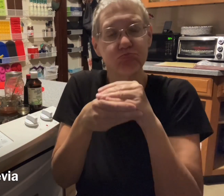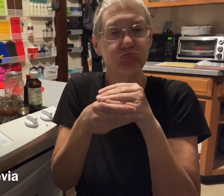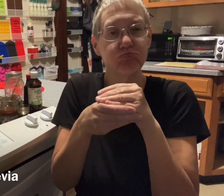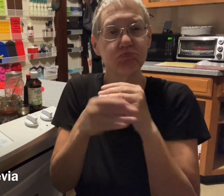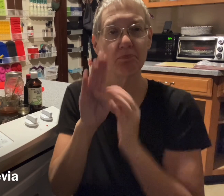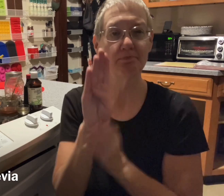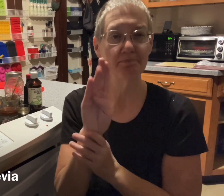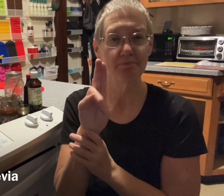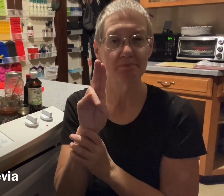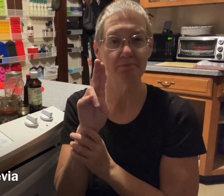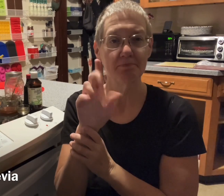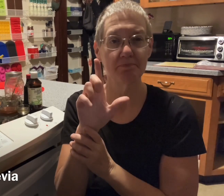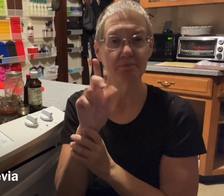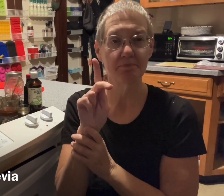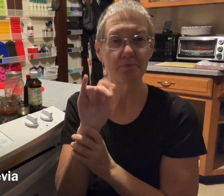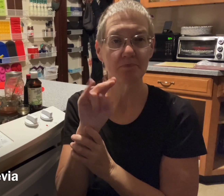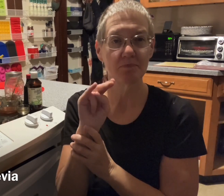any bulking agent.